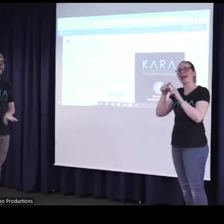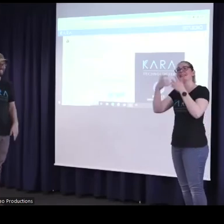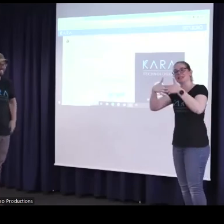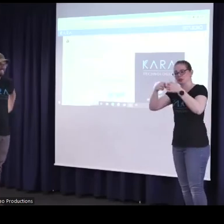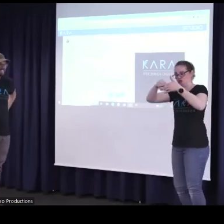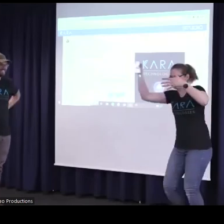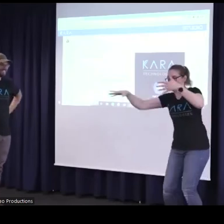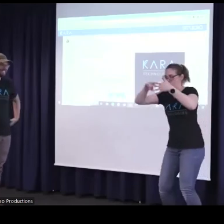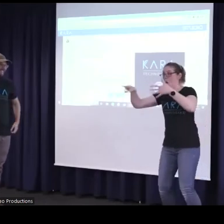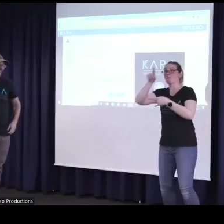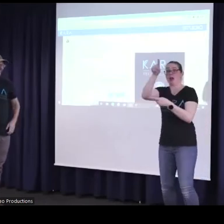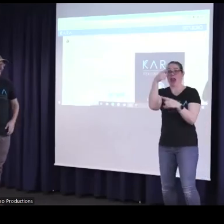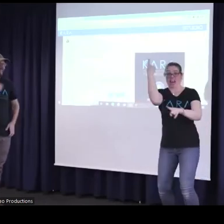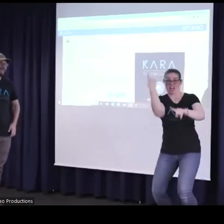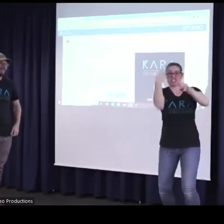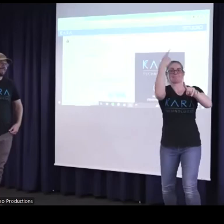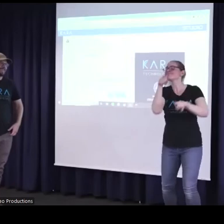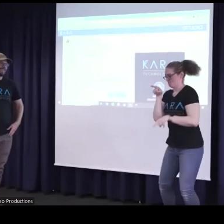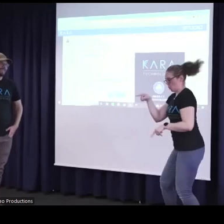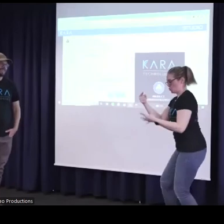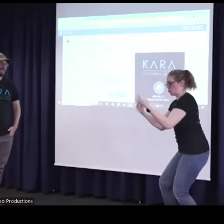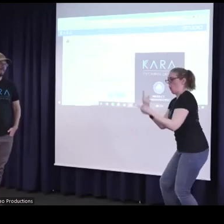choose vaccinations in a fire scenario. So